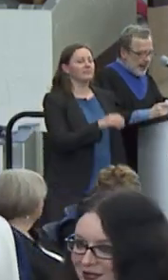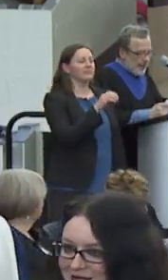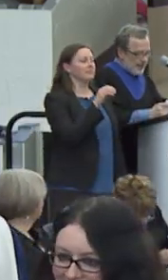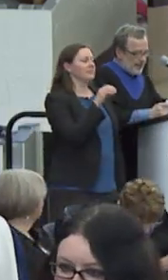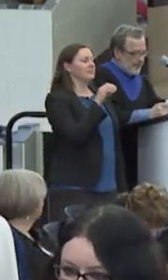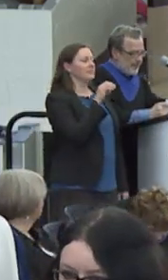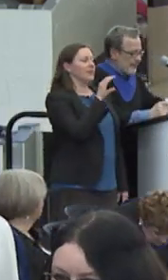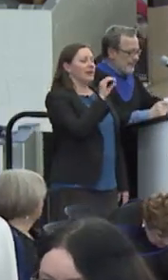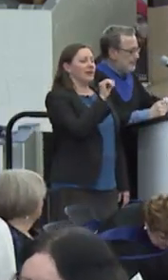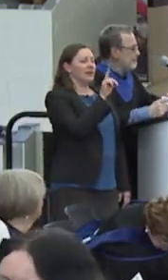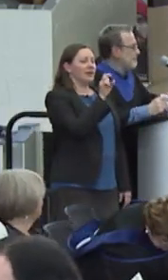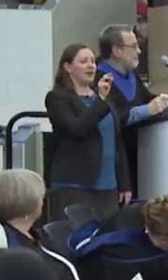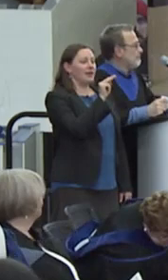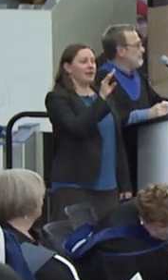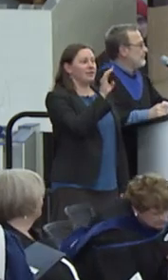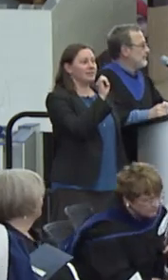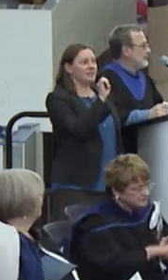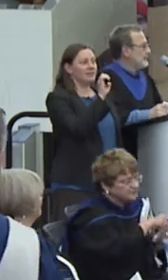Cadence Ellis.